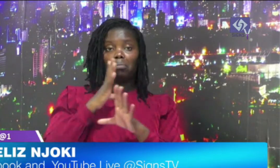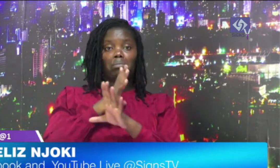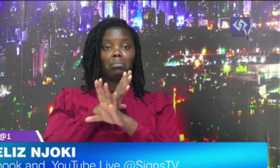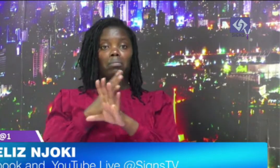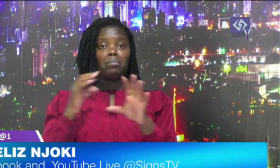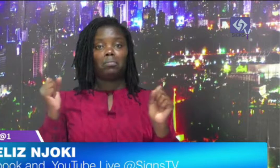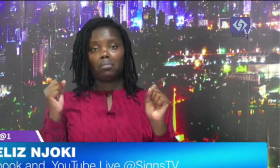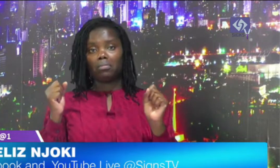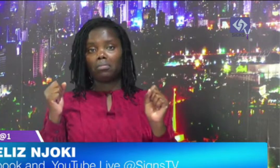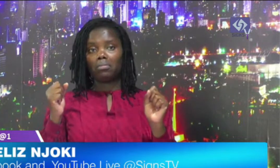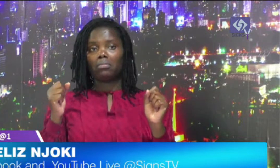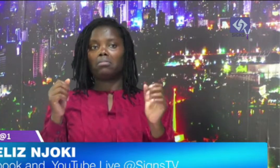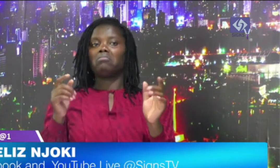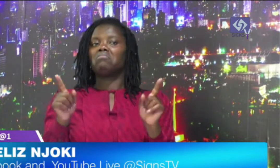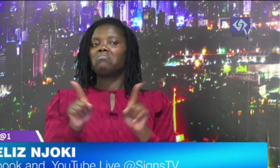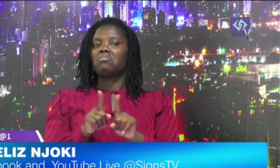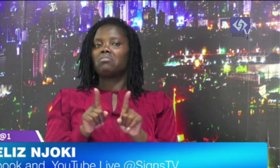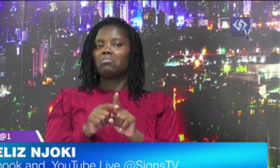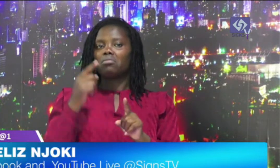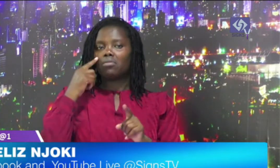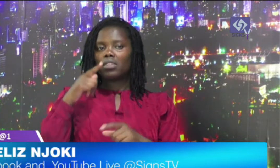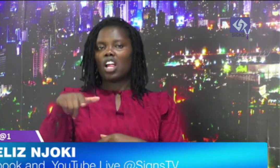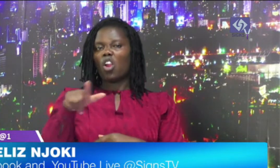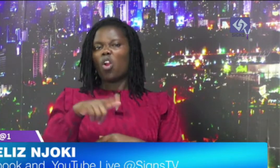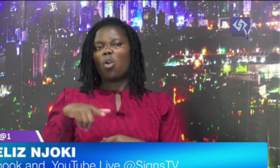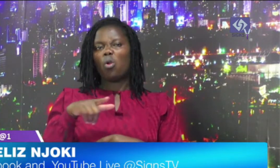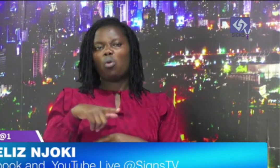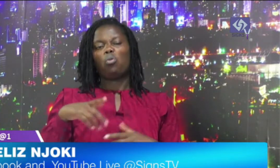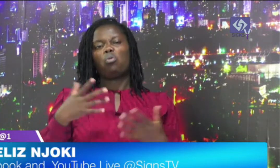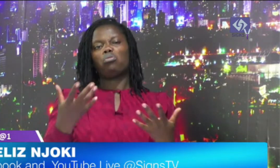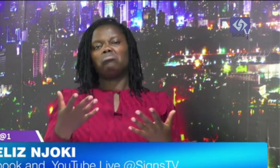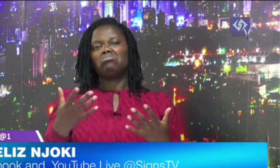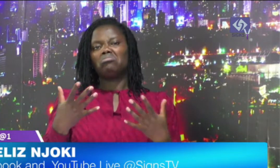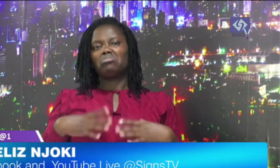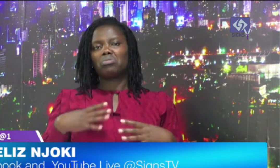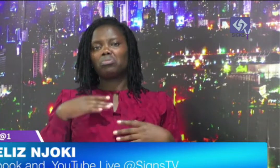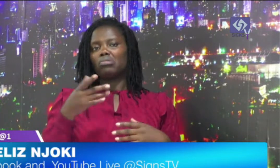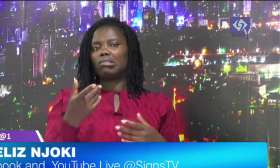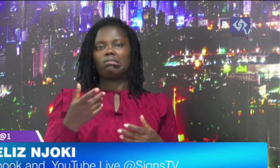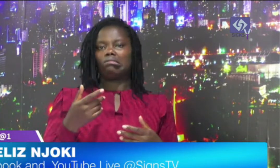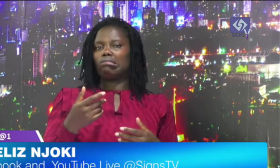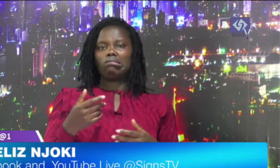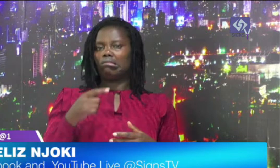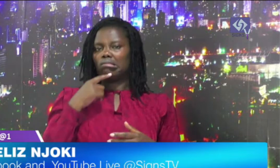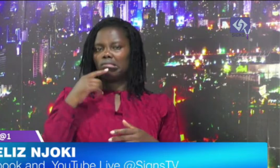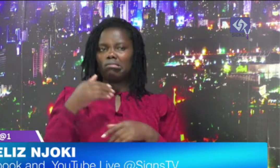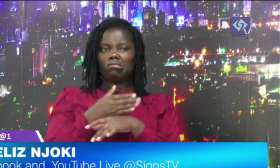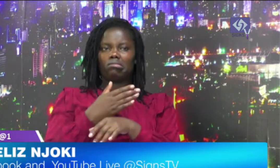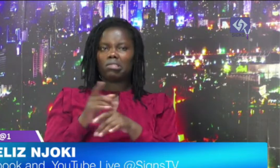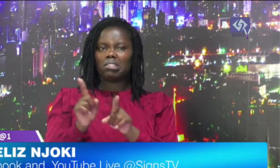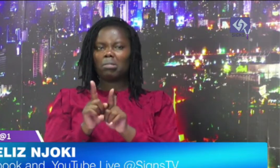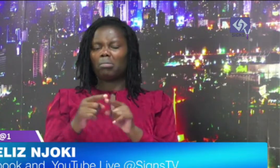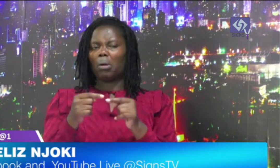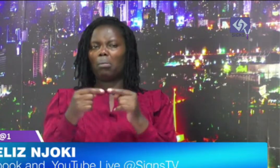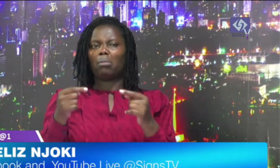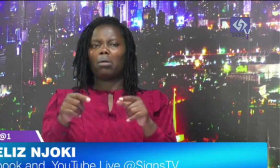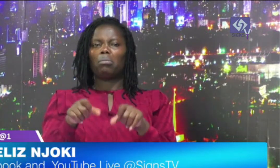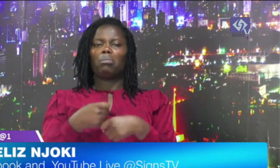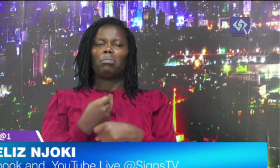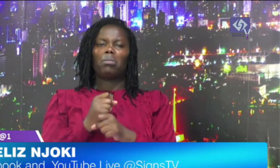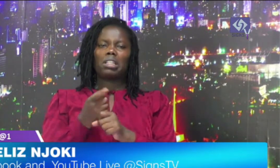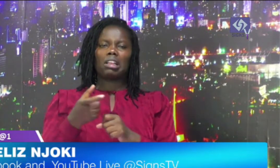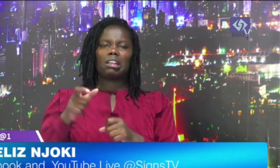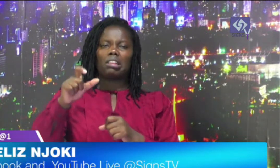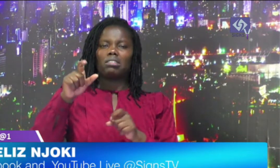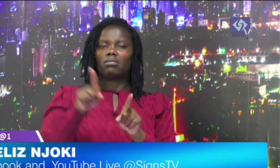Tshisekedi and local residents accusing them of causing up to the rebels instead of